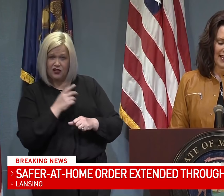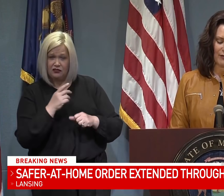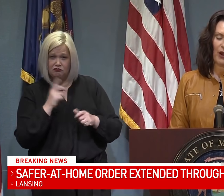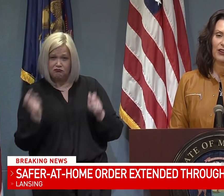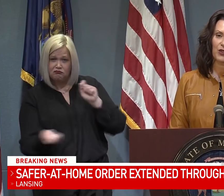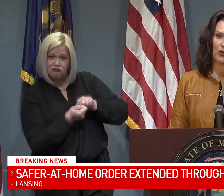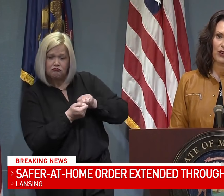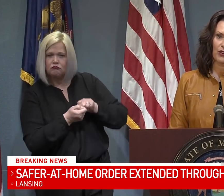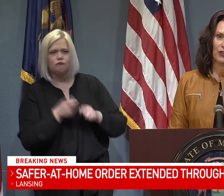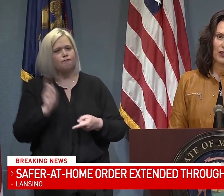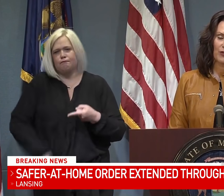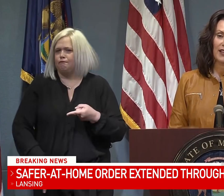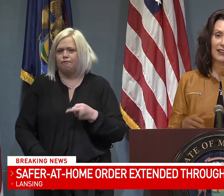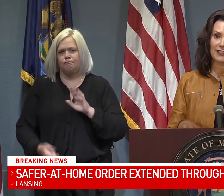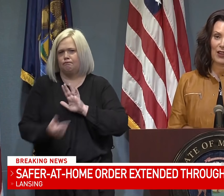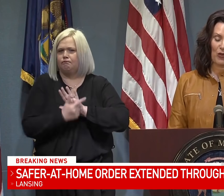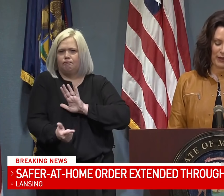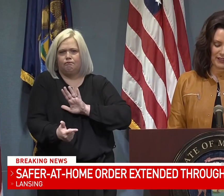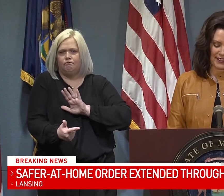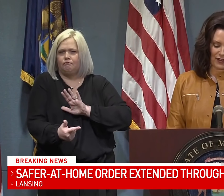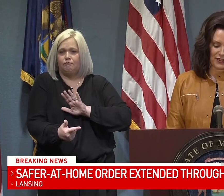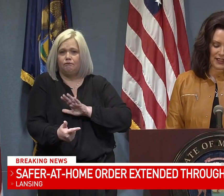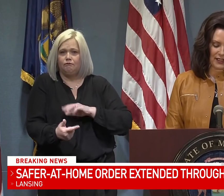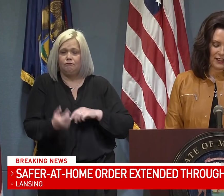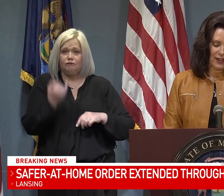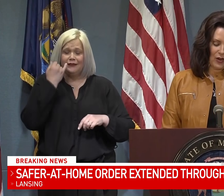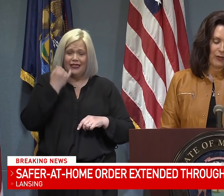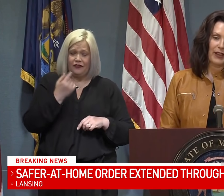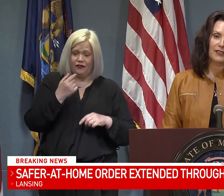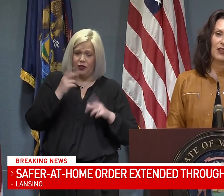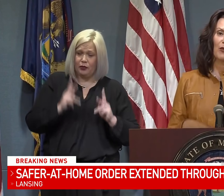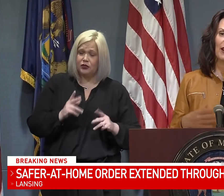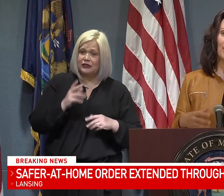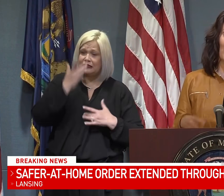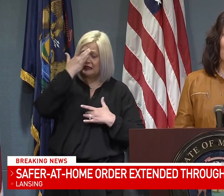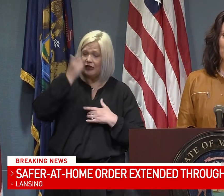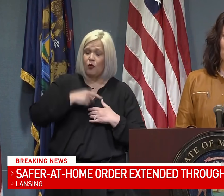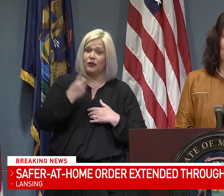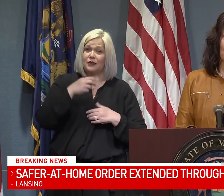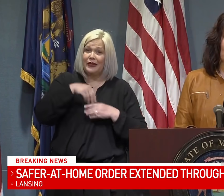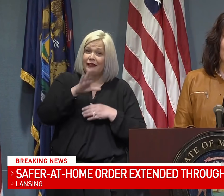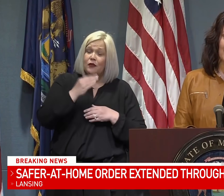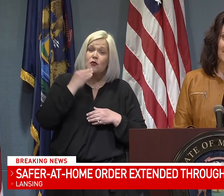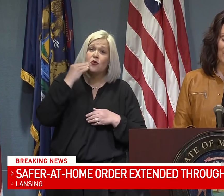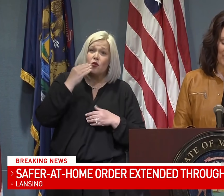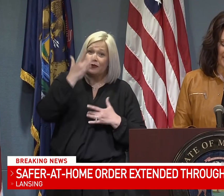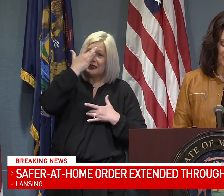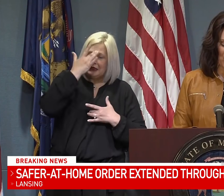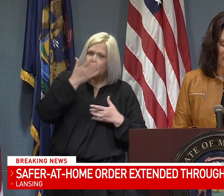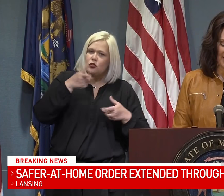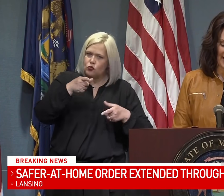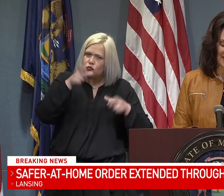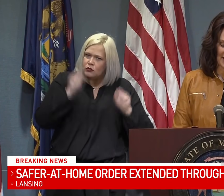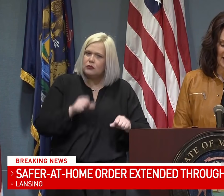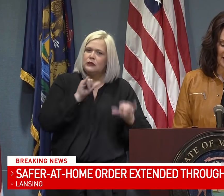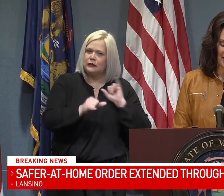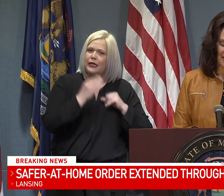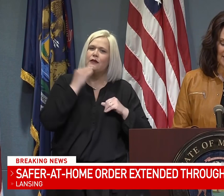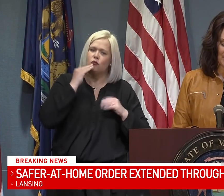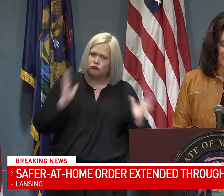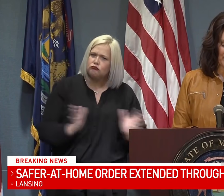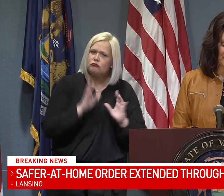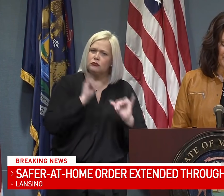businesses can't punish a worker who's got to stay home because they are sick or because someone in their household is sick or has